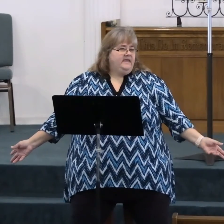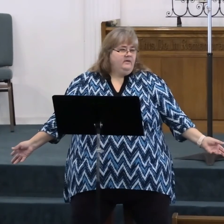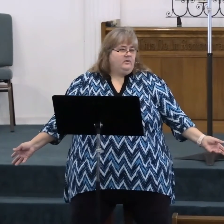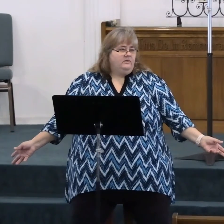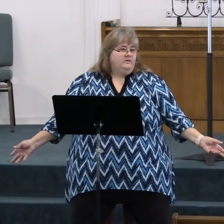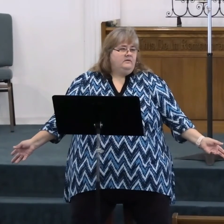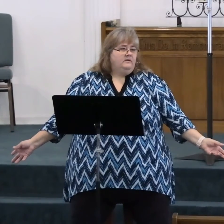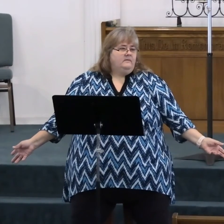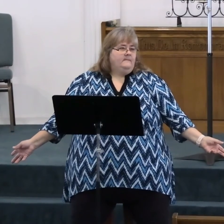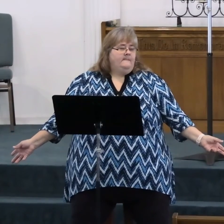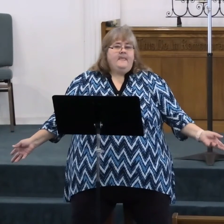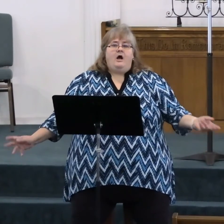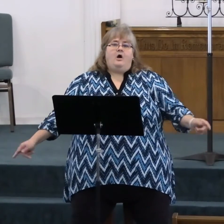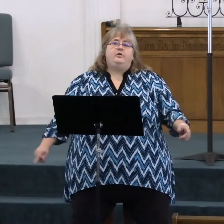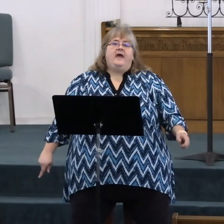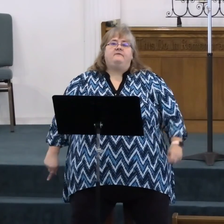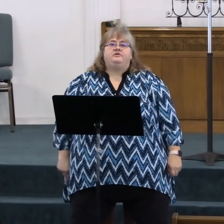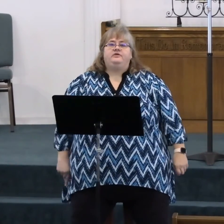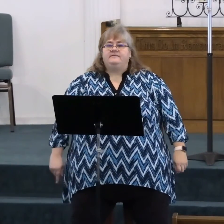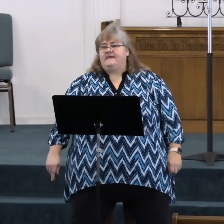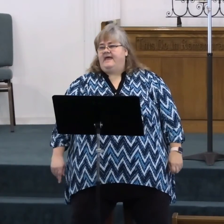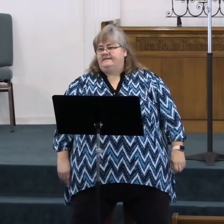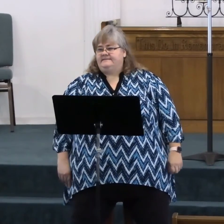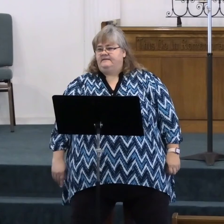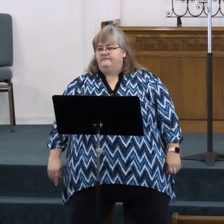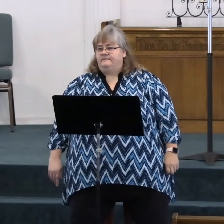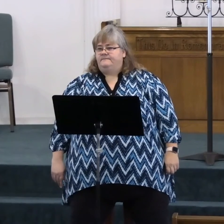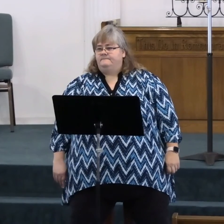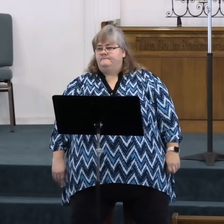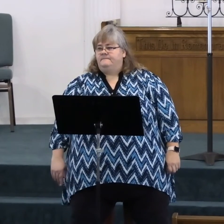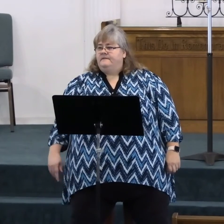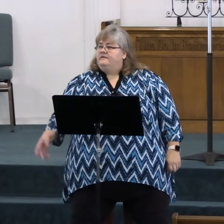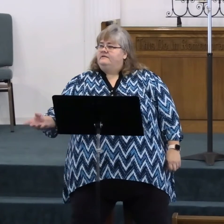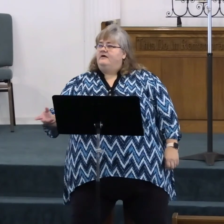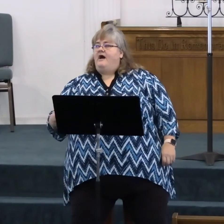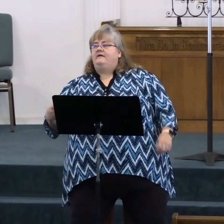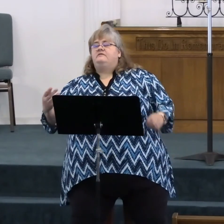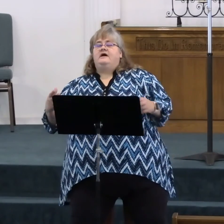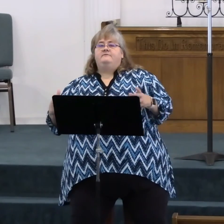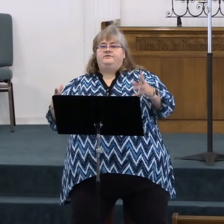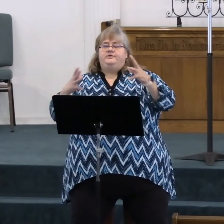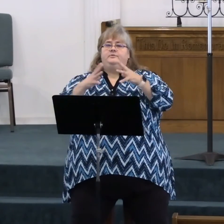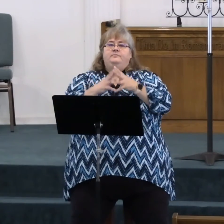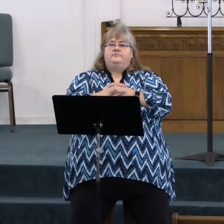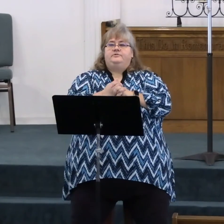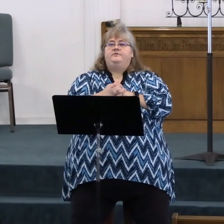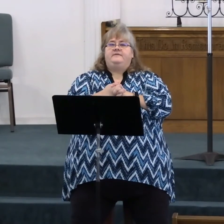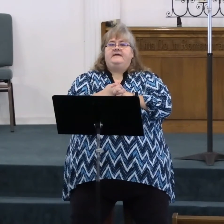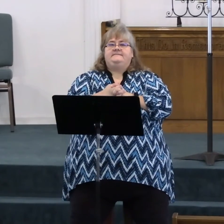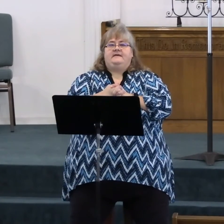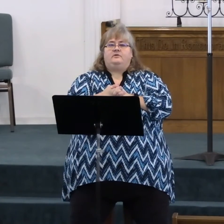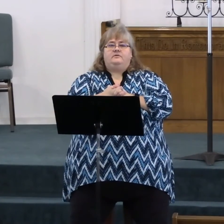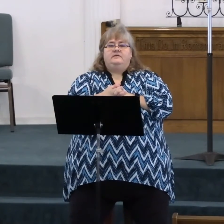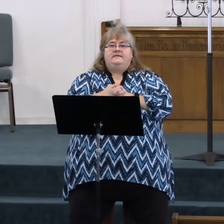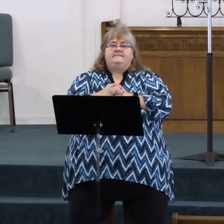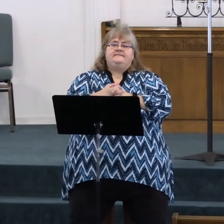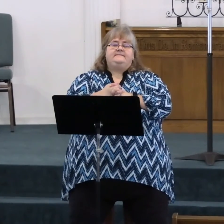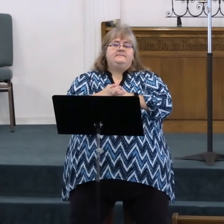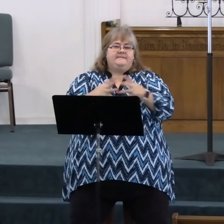here. All you have to do is ask. You know, I love to do things that are just so